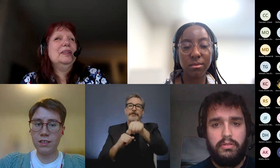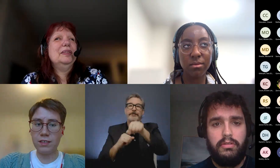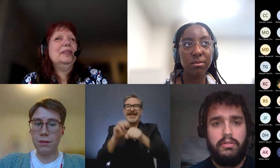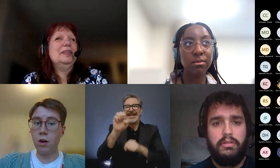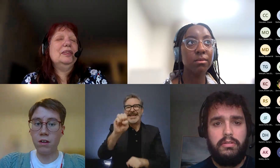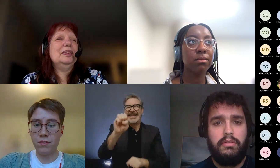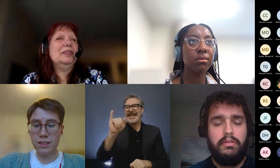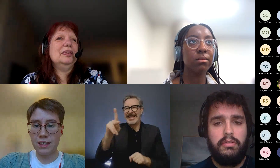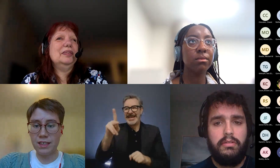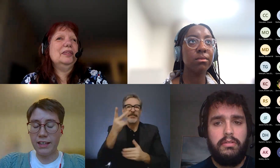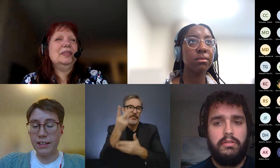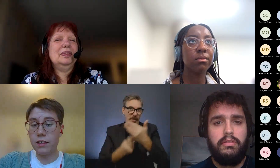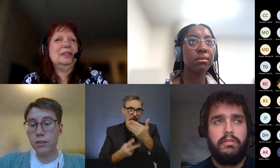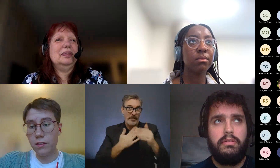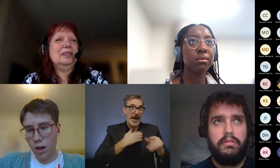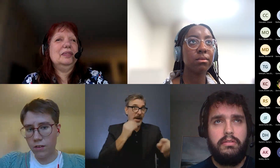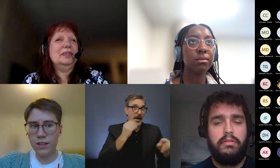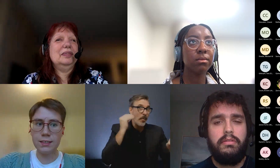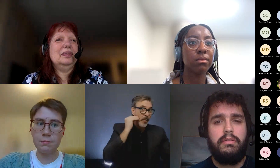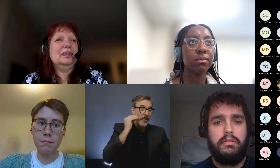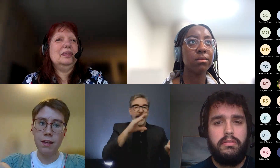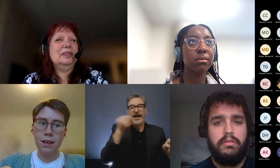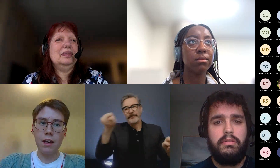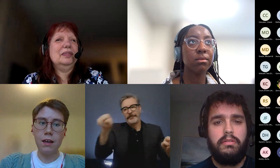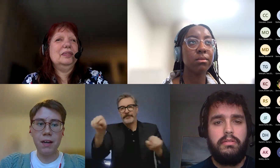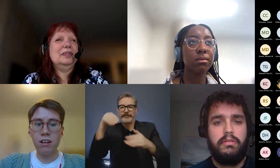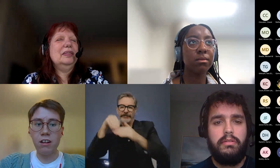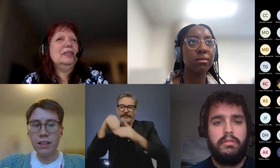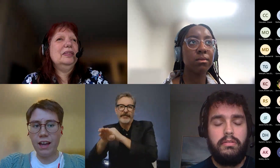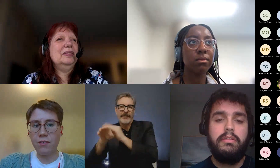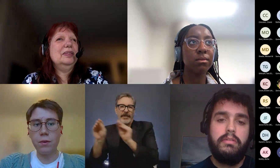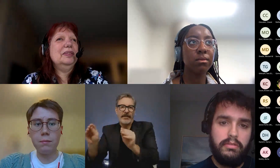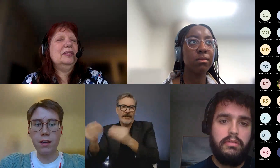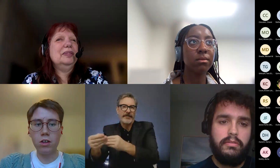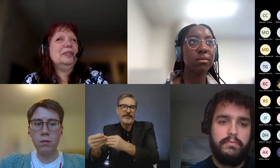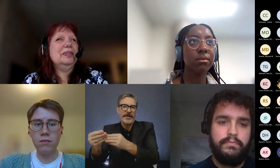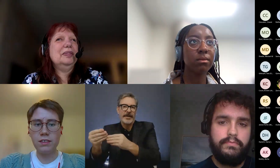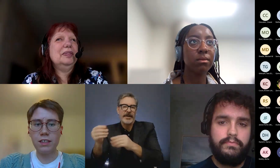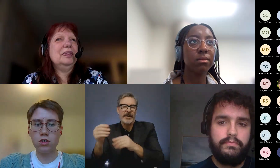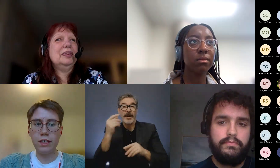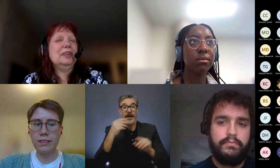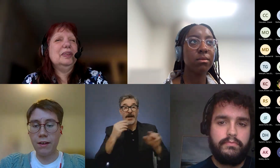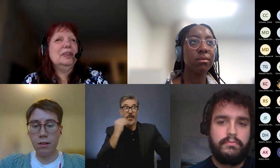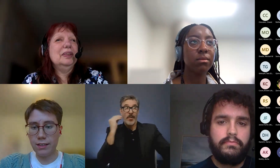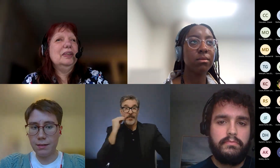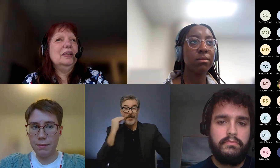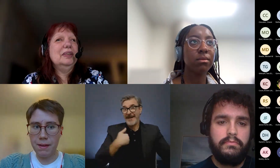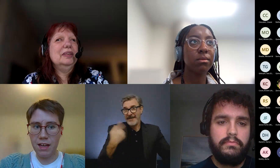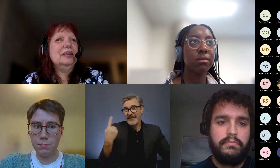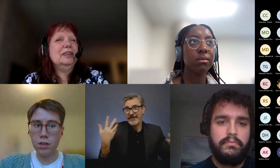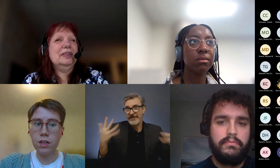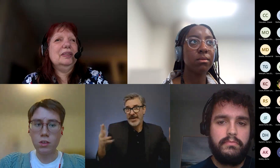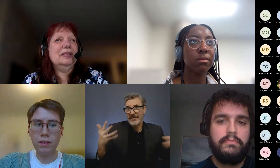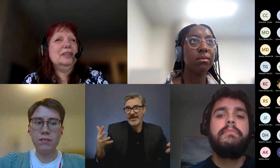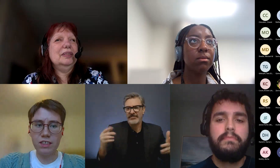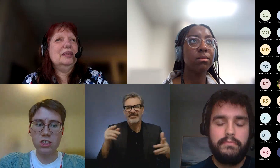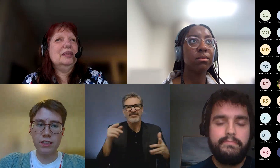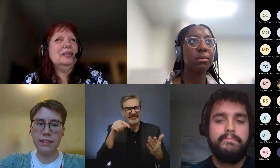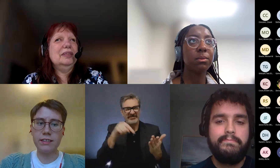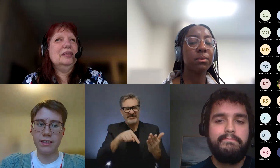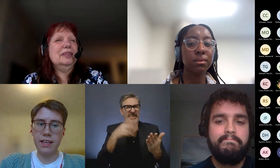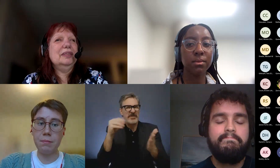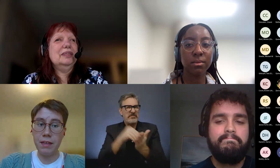my office, my home office, and in the office. But I already have one in my home office, actually, as I've outlined in my passport. So I